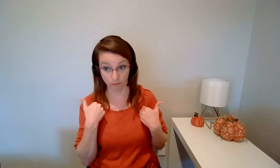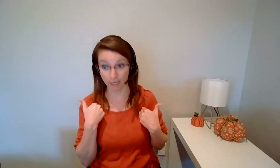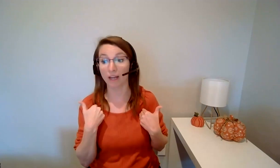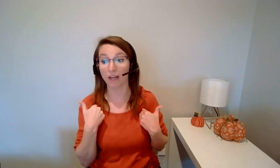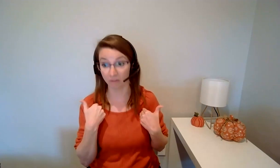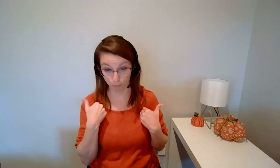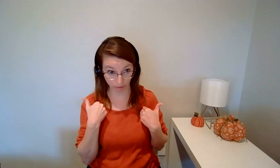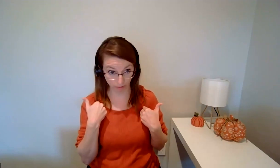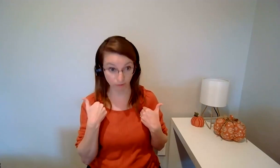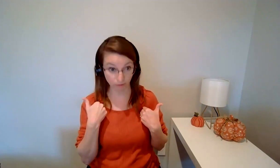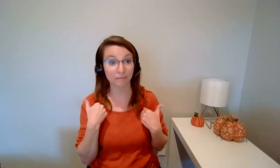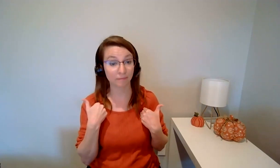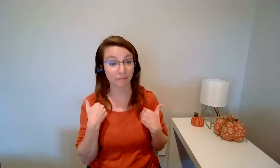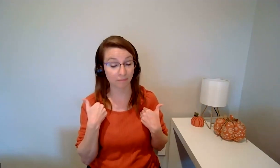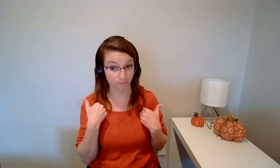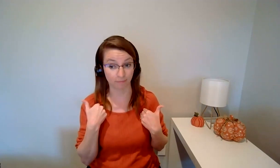okay, I have 3 brothers. Mhm.